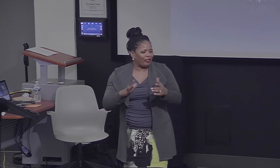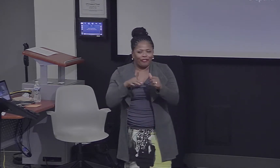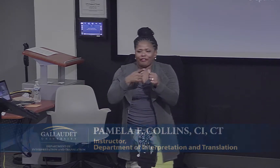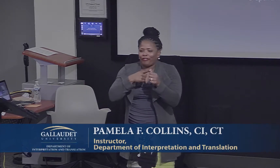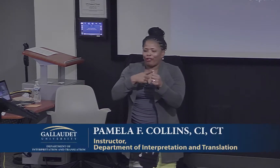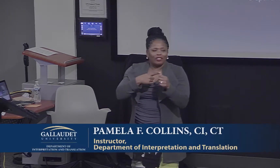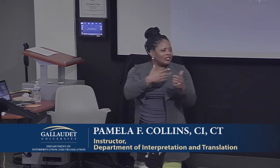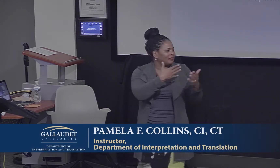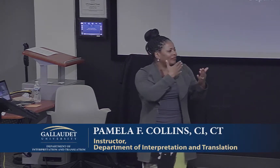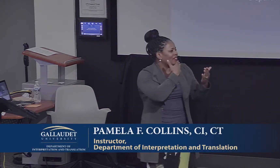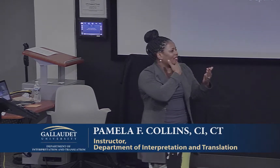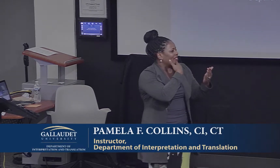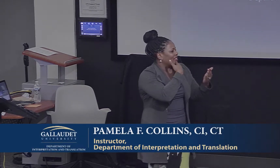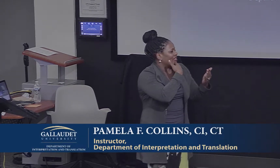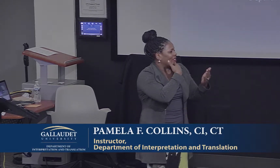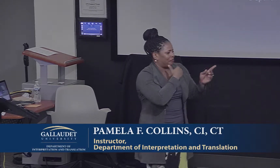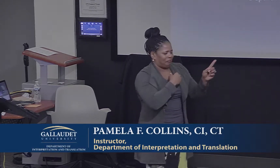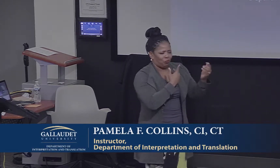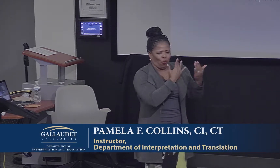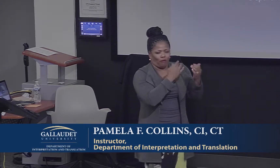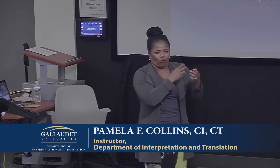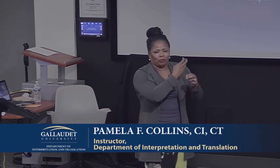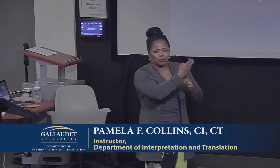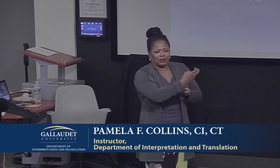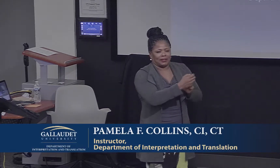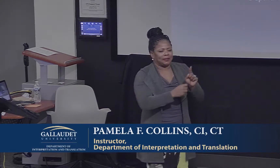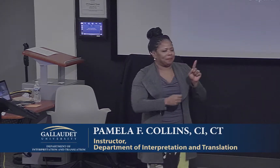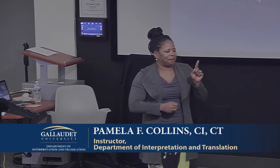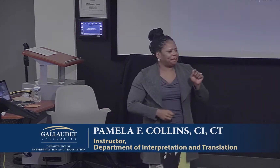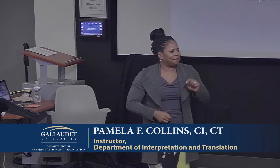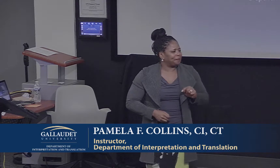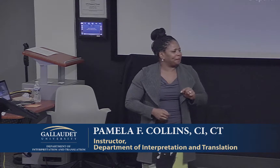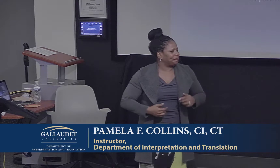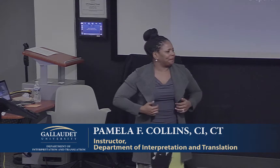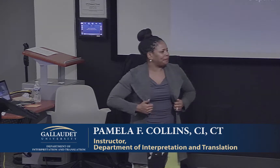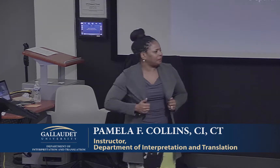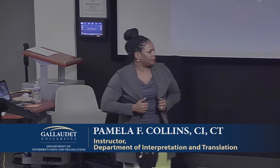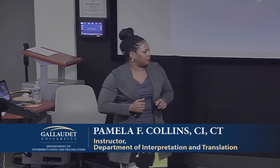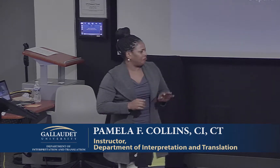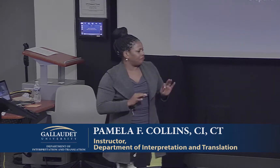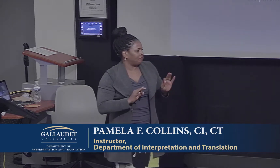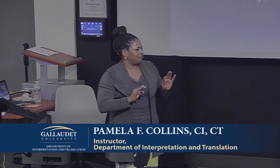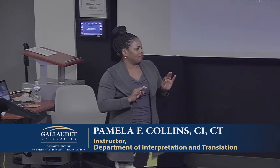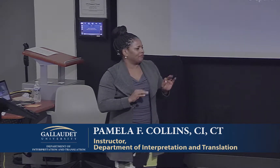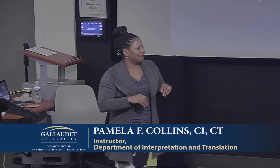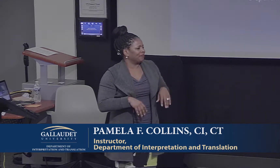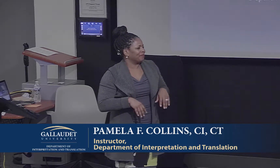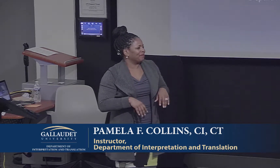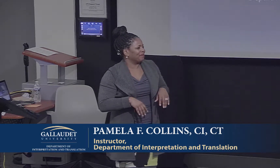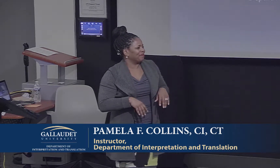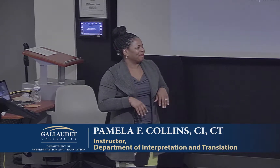So hello, I'm so excited to be here. And first, well, let me wait for Dr. Cagle to take a seat.